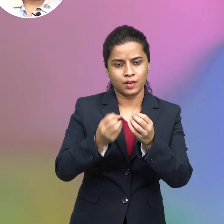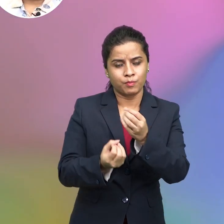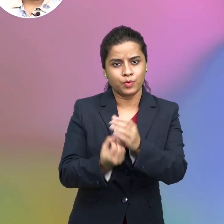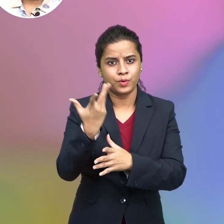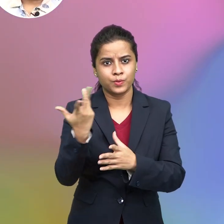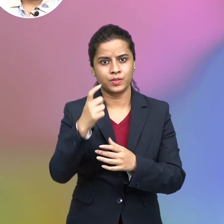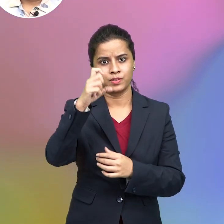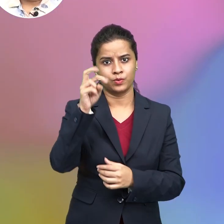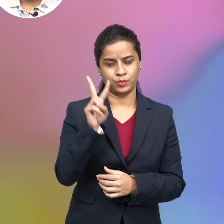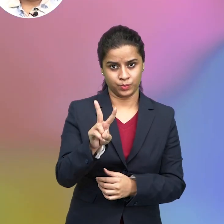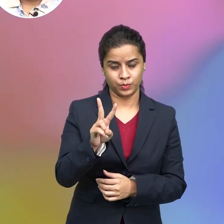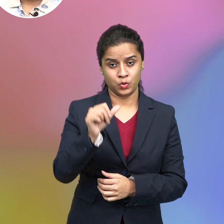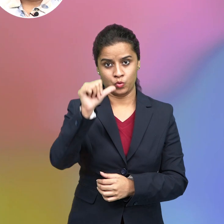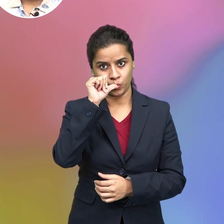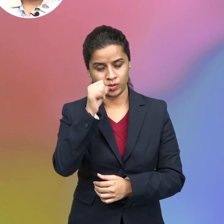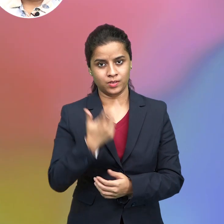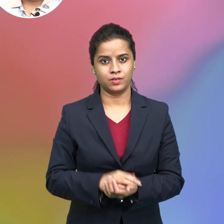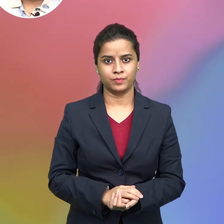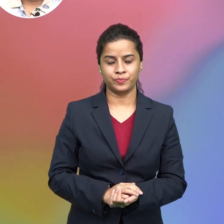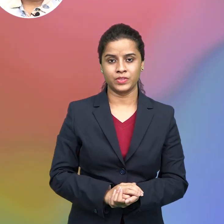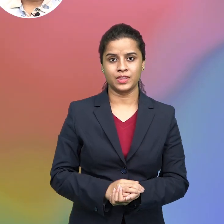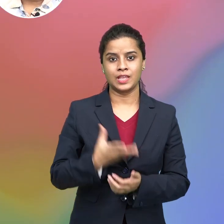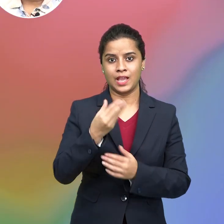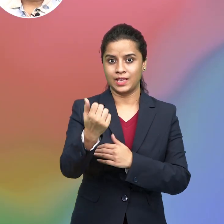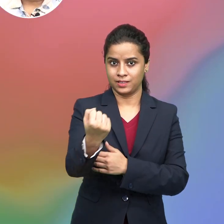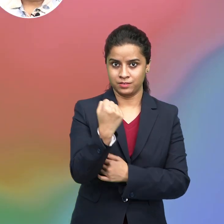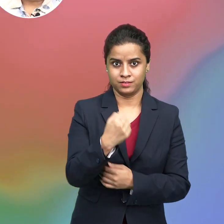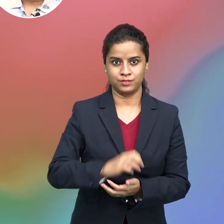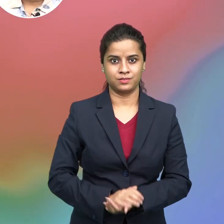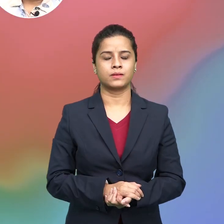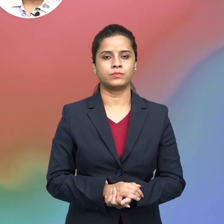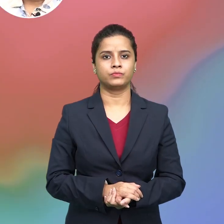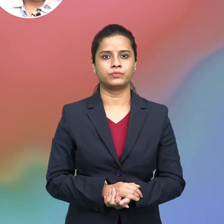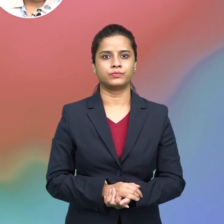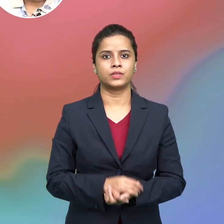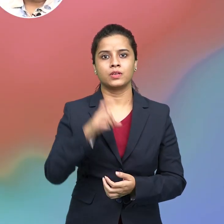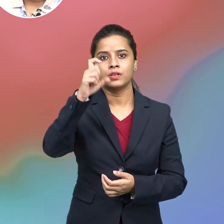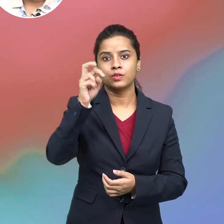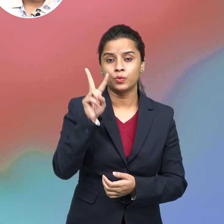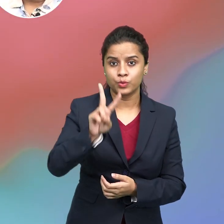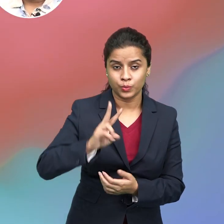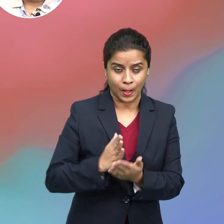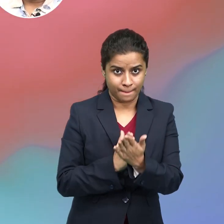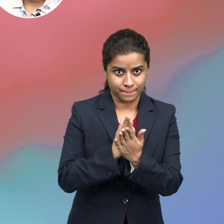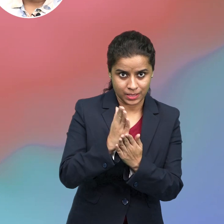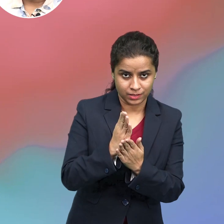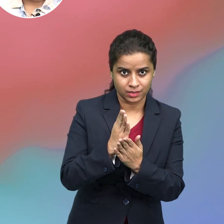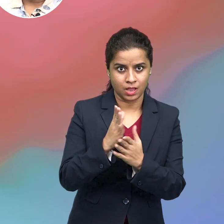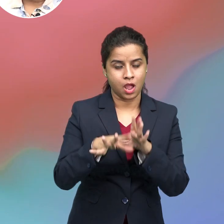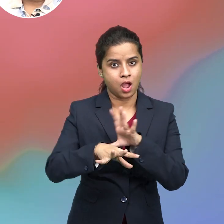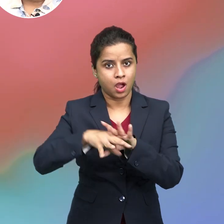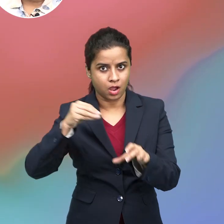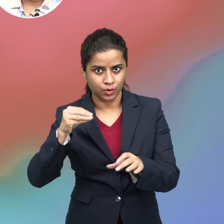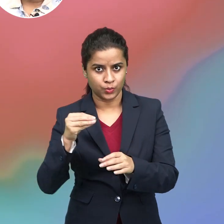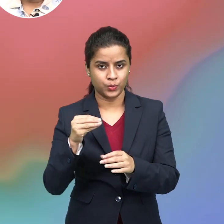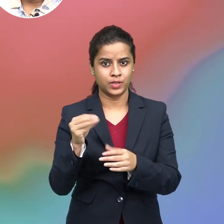dioxide, water, and energy. The carbon dioxide passes